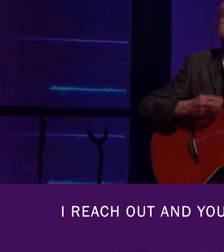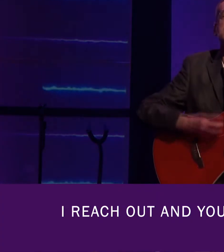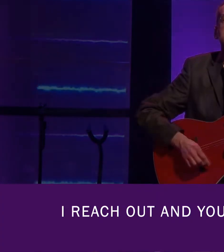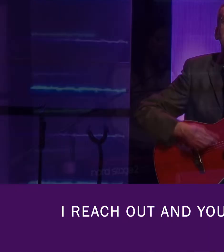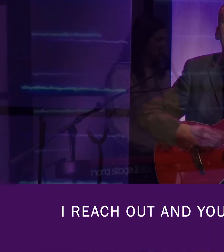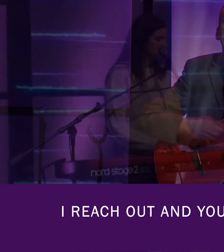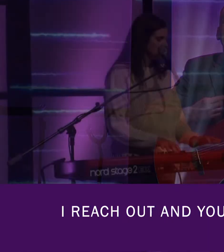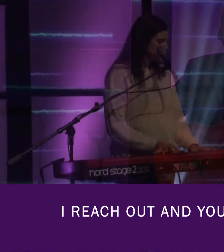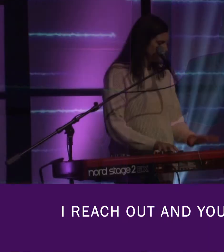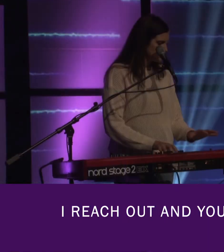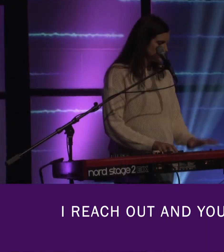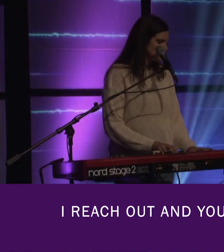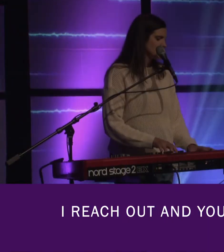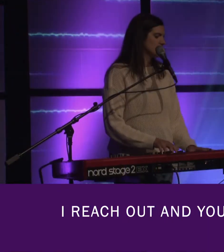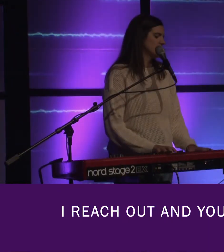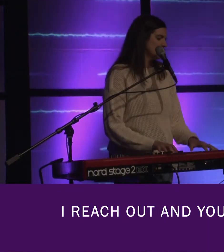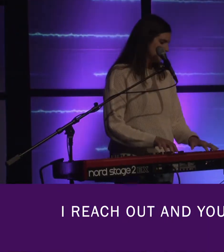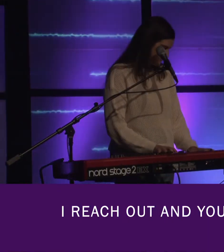dust.